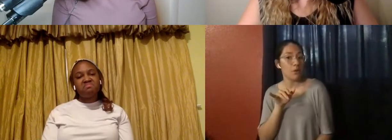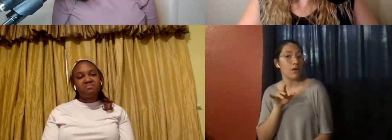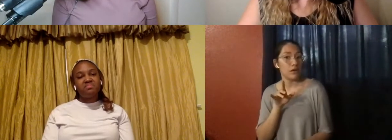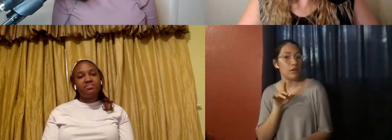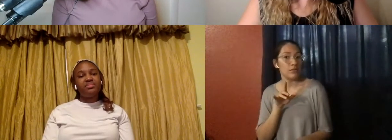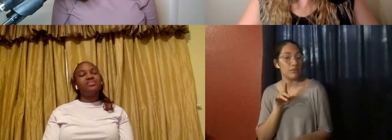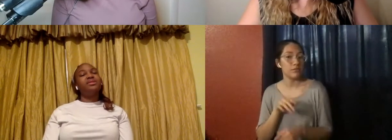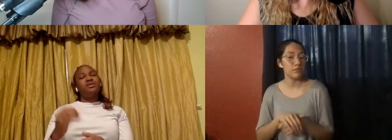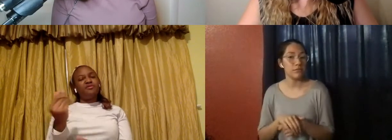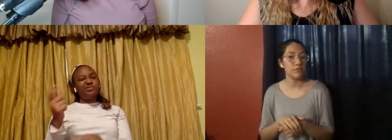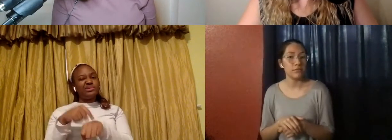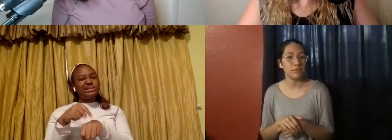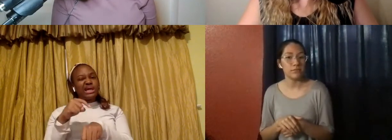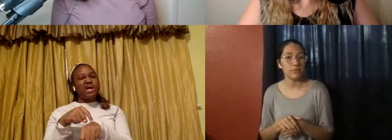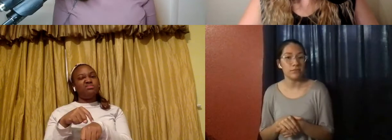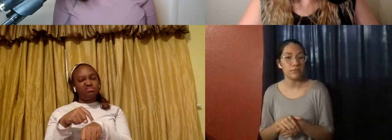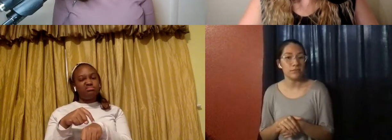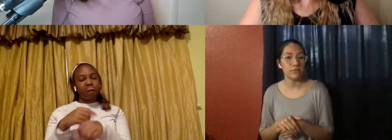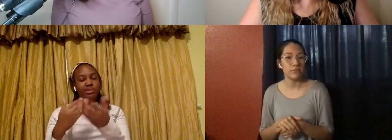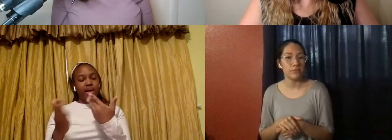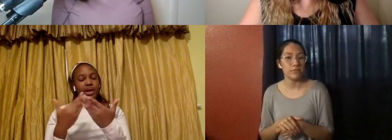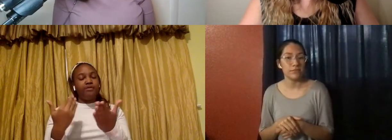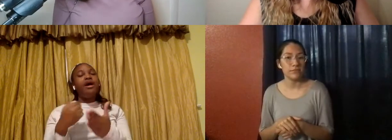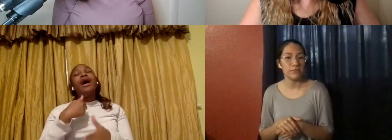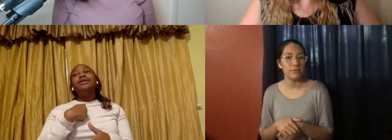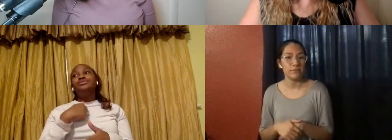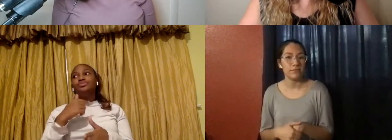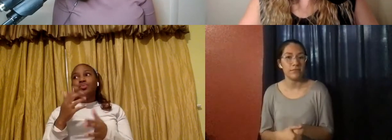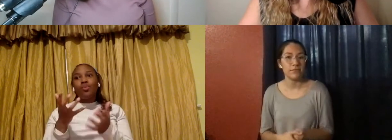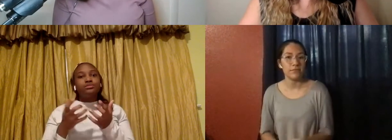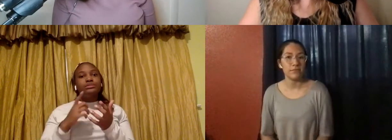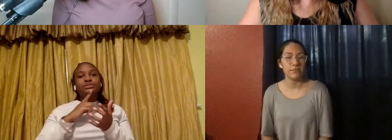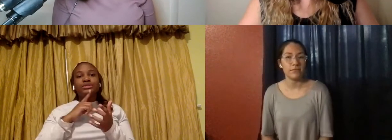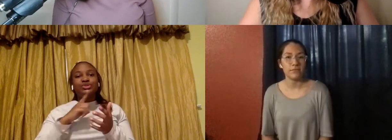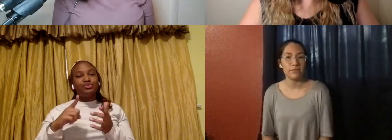few times. Whatever. I just wanted to prove to him that, like,